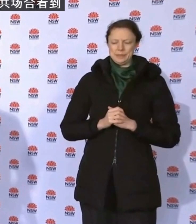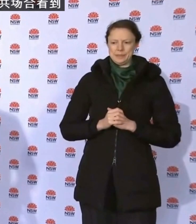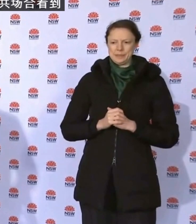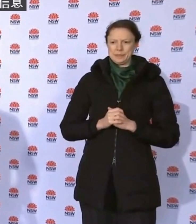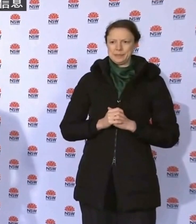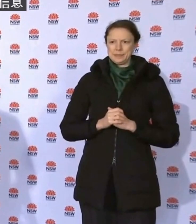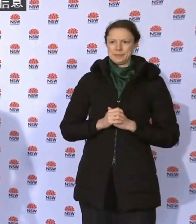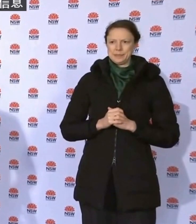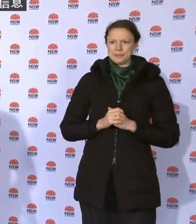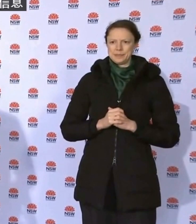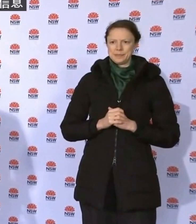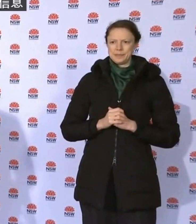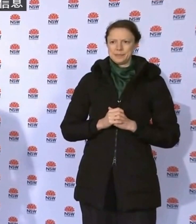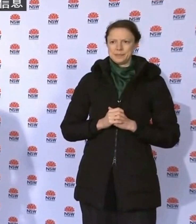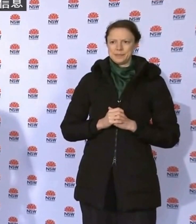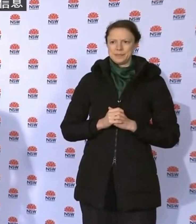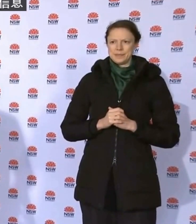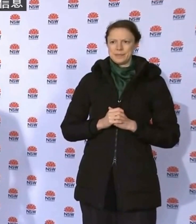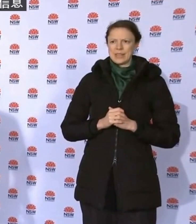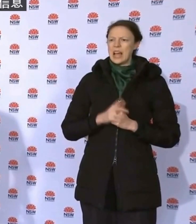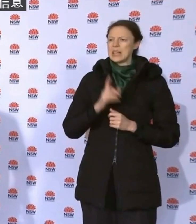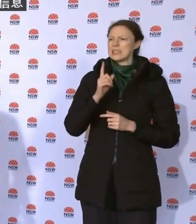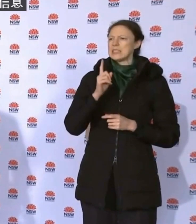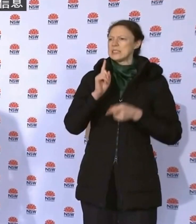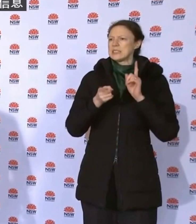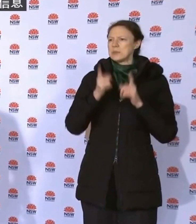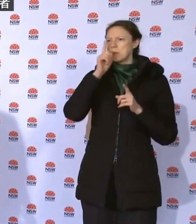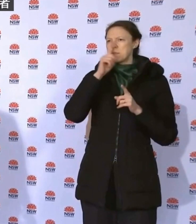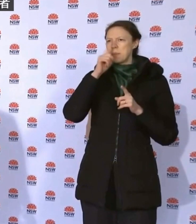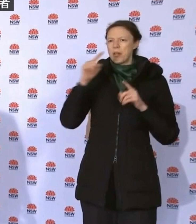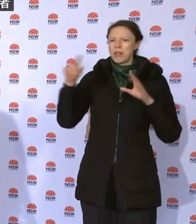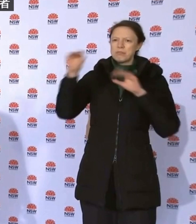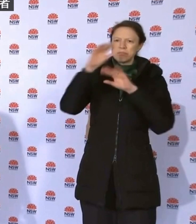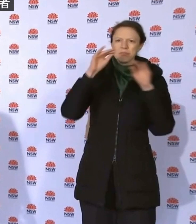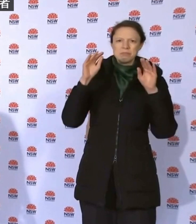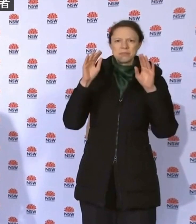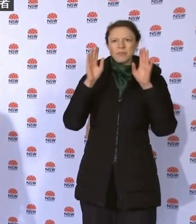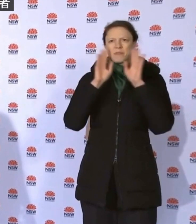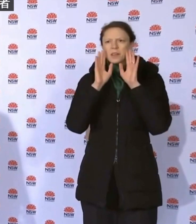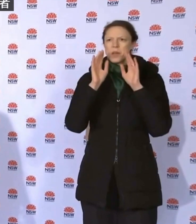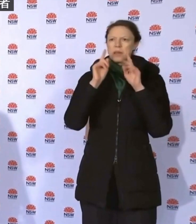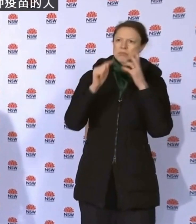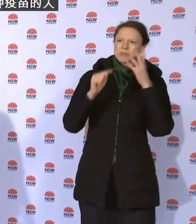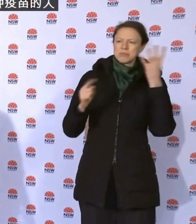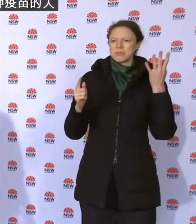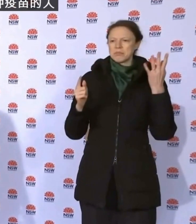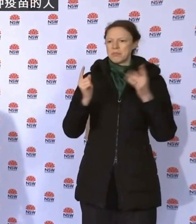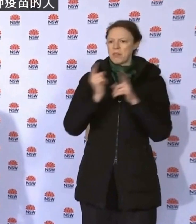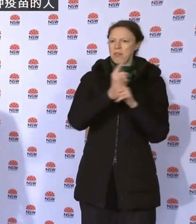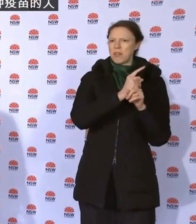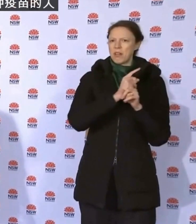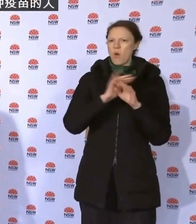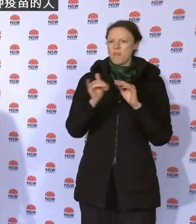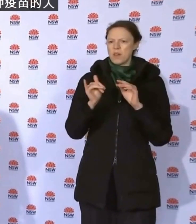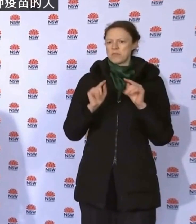in the public arena messages coming out from some people who would describe themselves as anti-vaxxers, and others